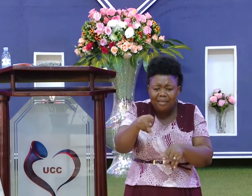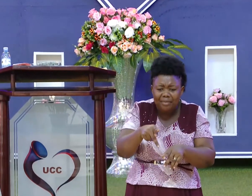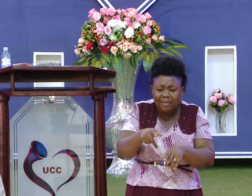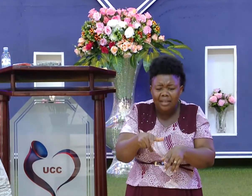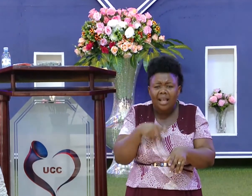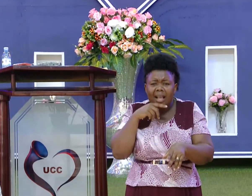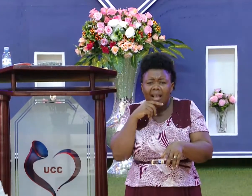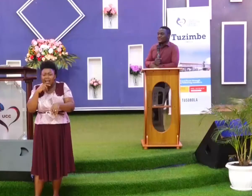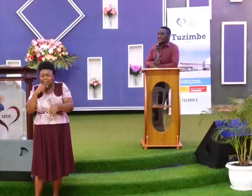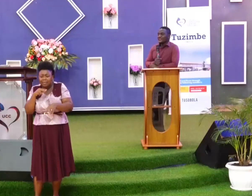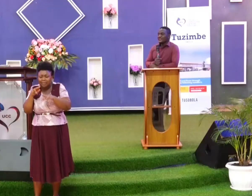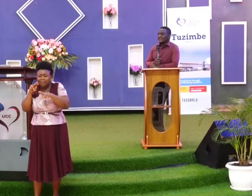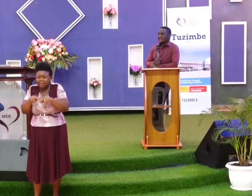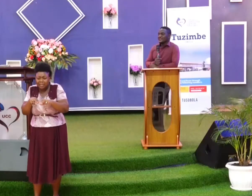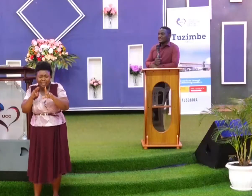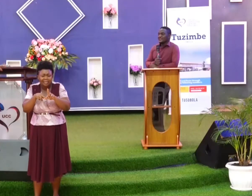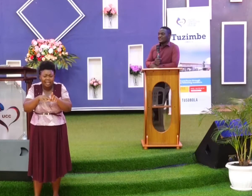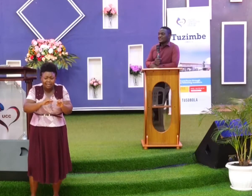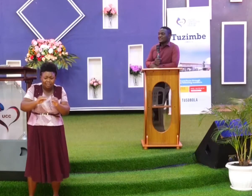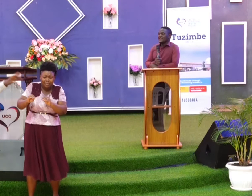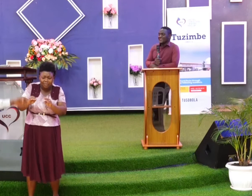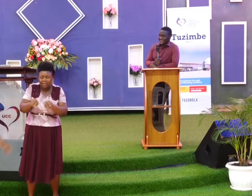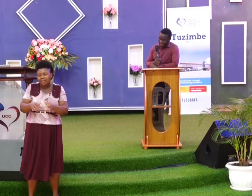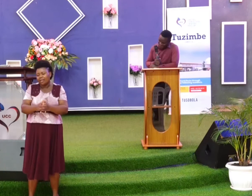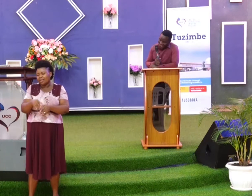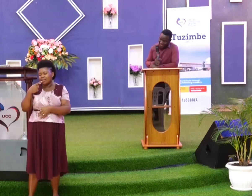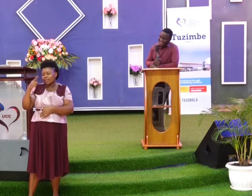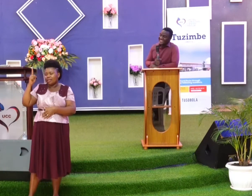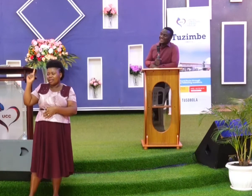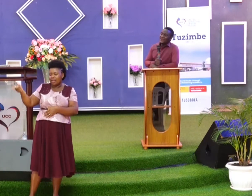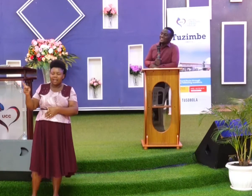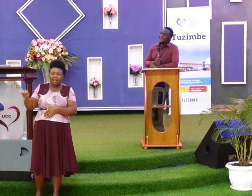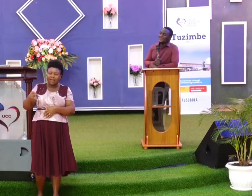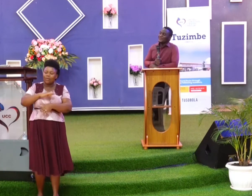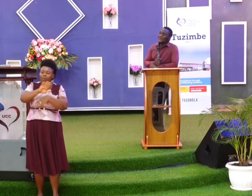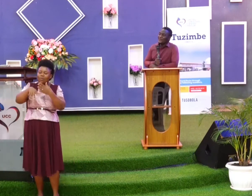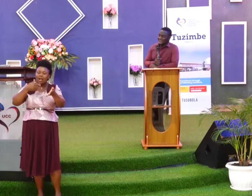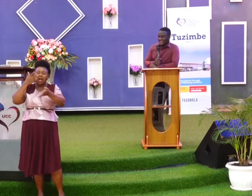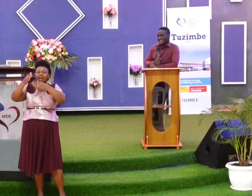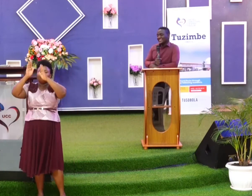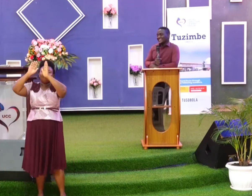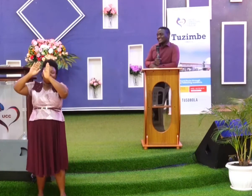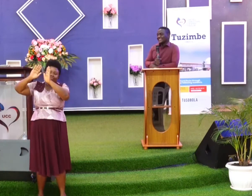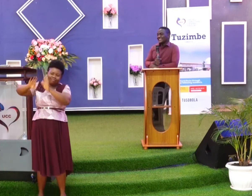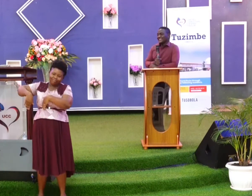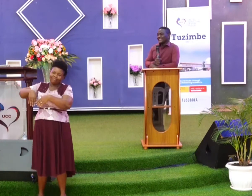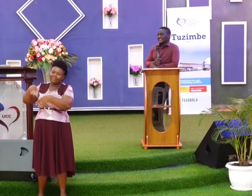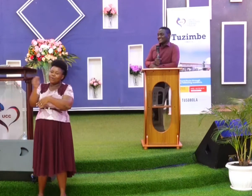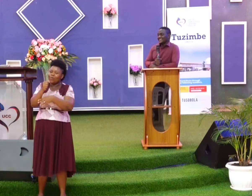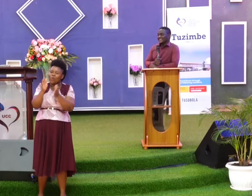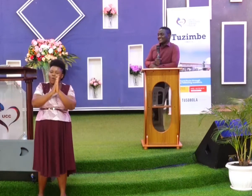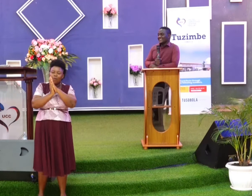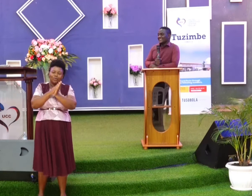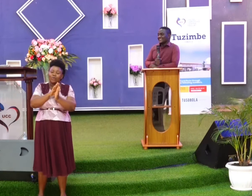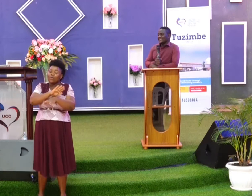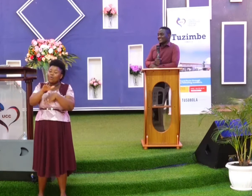sit on a chair as it moved. I want to say that one is very old.